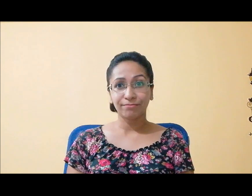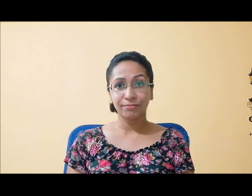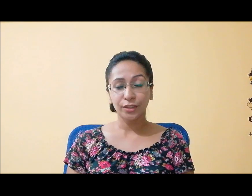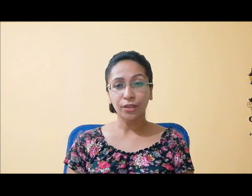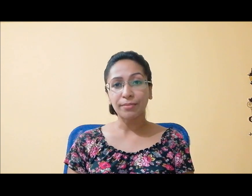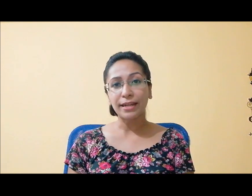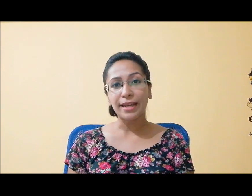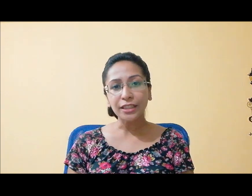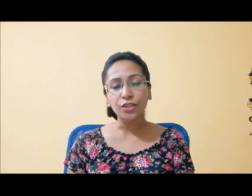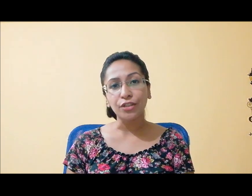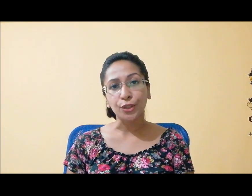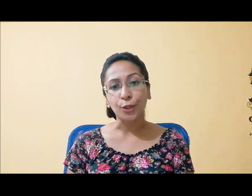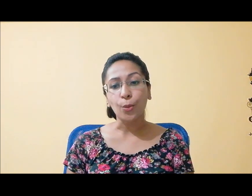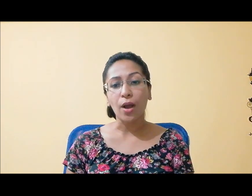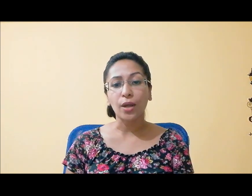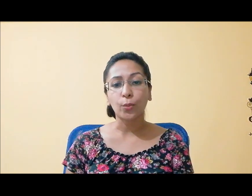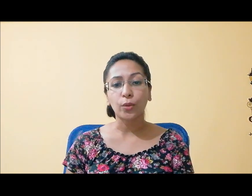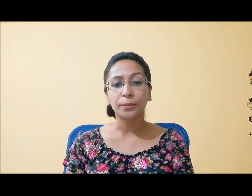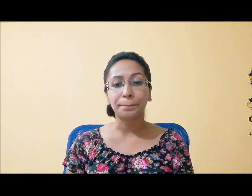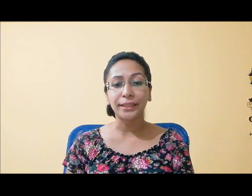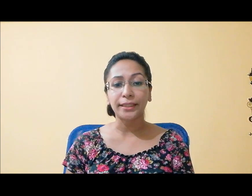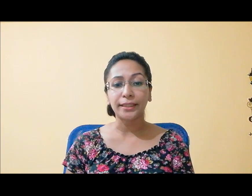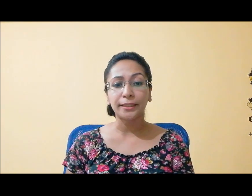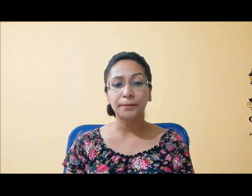So in my next video, I will be